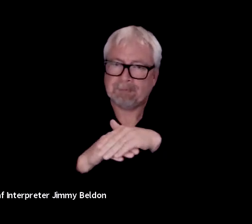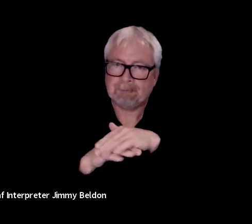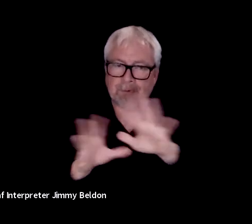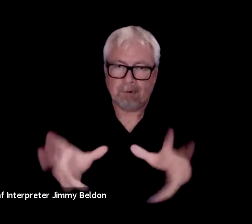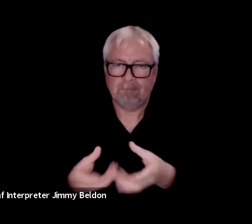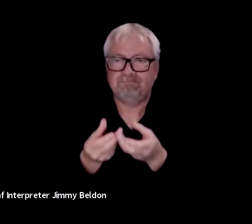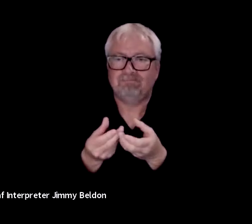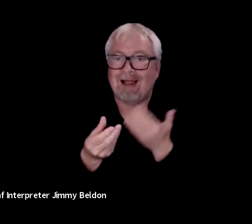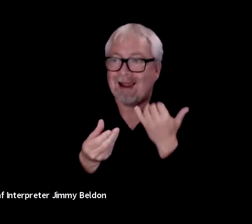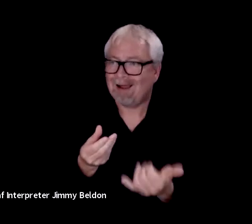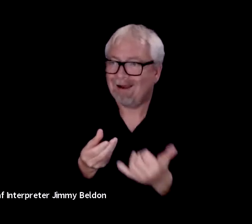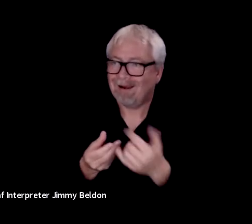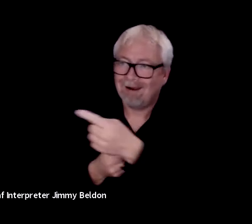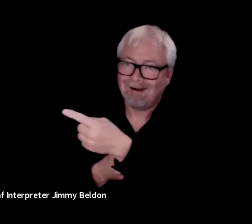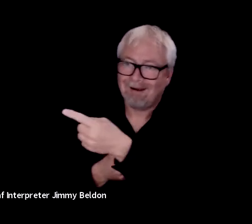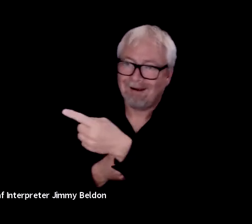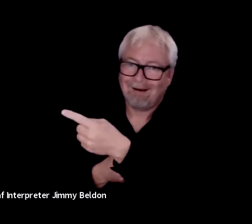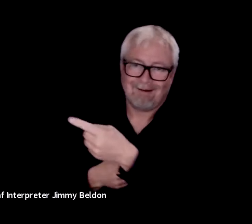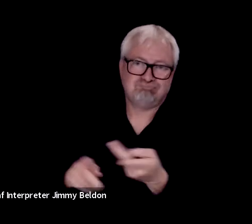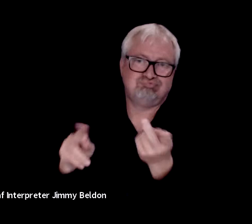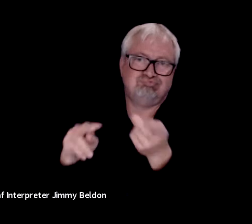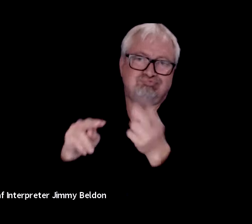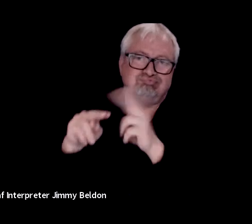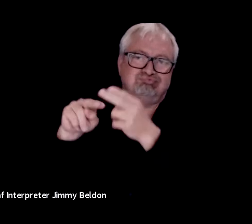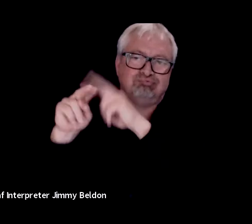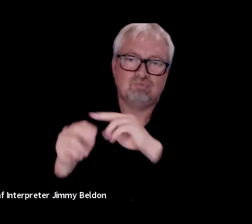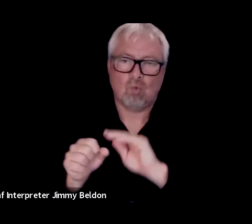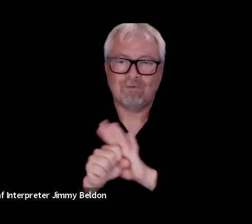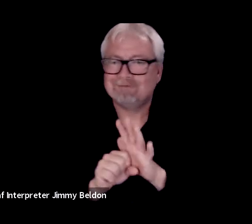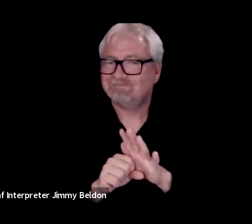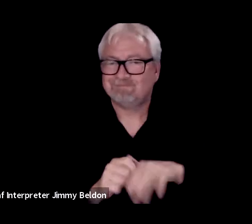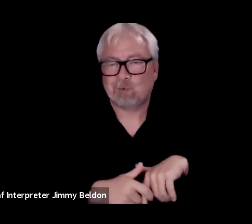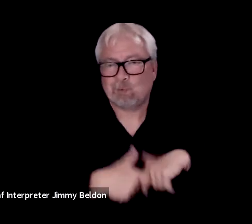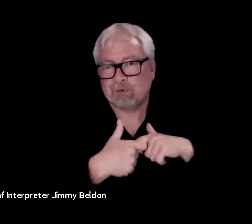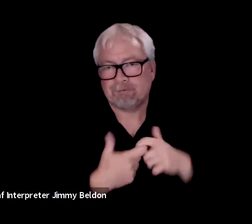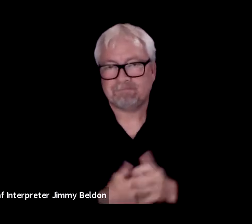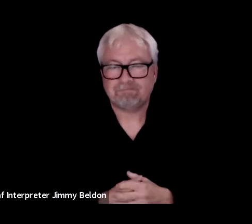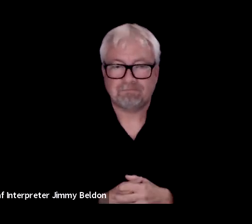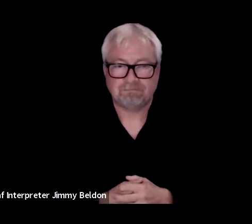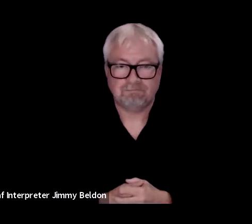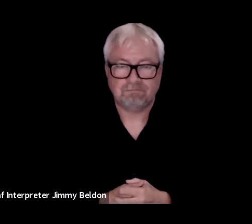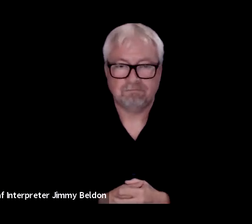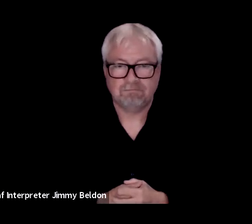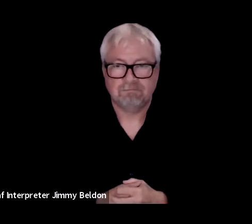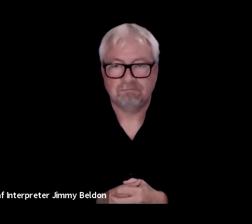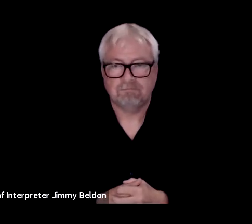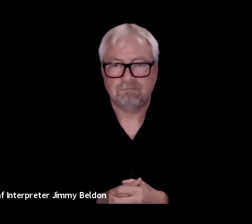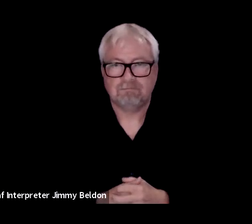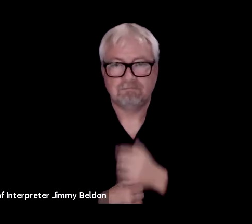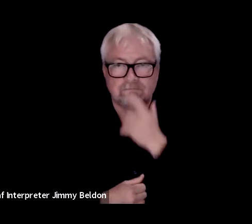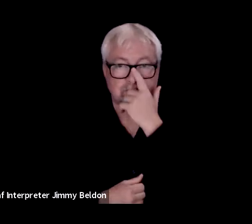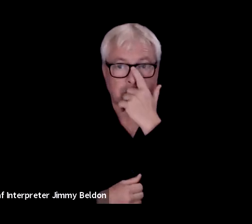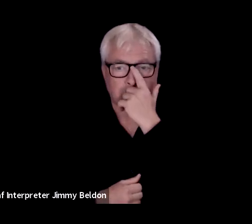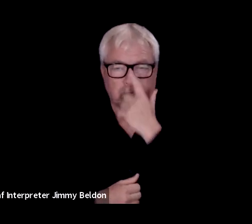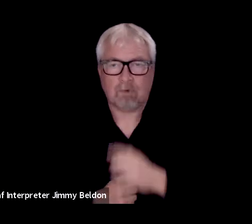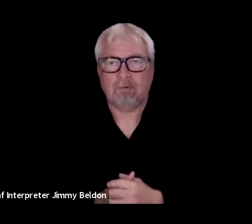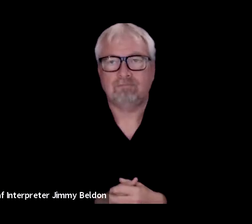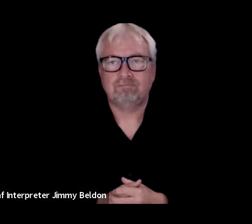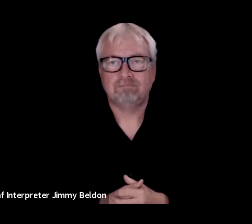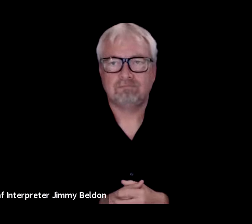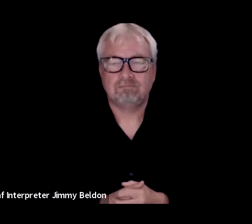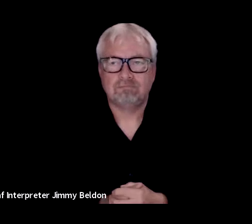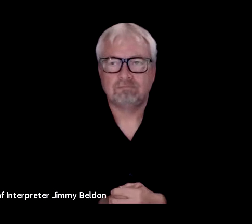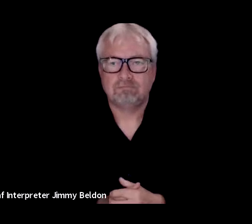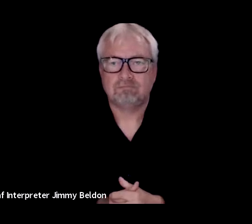These are not new cases. These are rather cases that have been waiting to be able to be